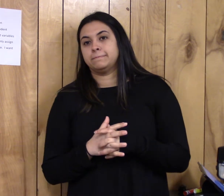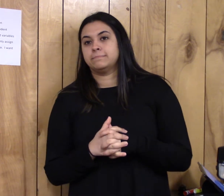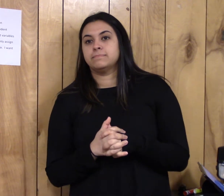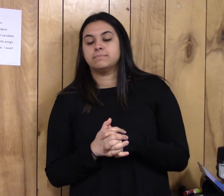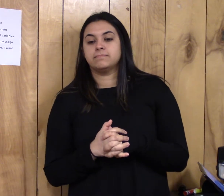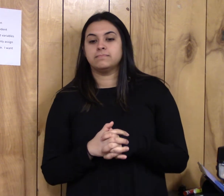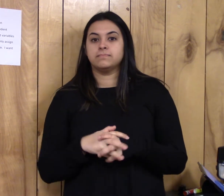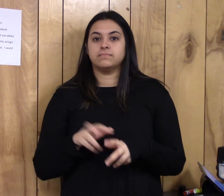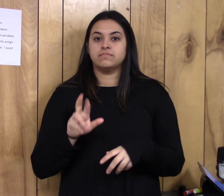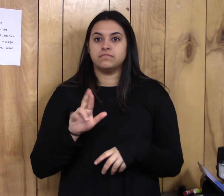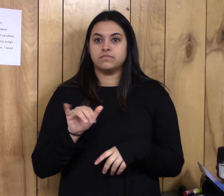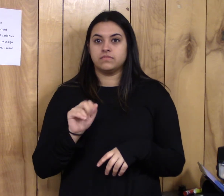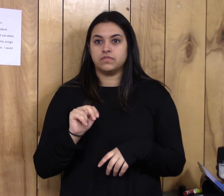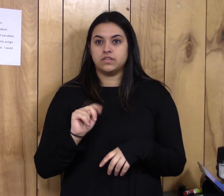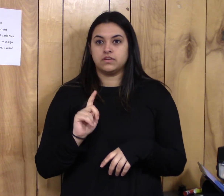Ryan Santa Cruz,